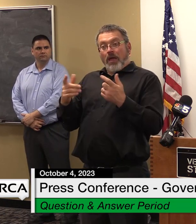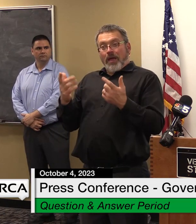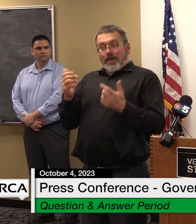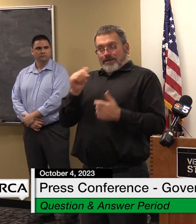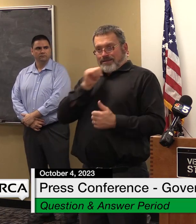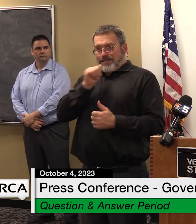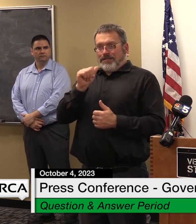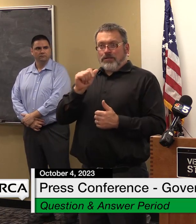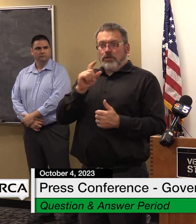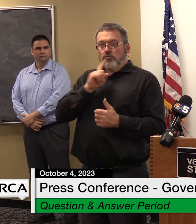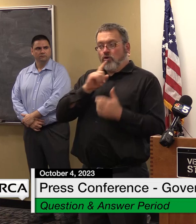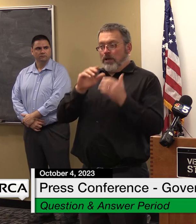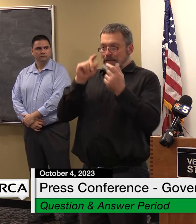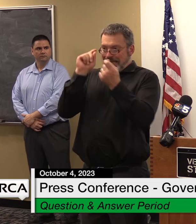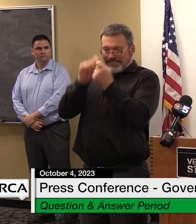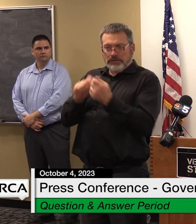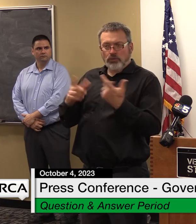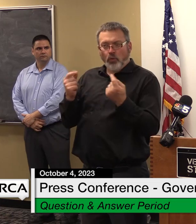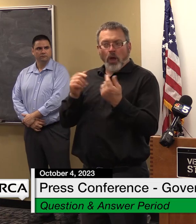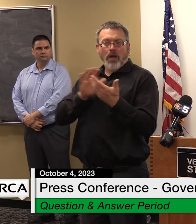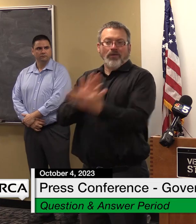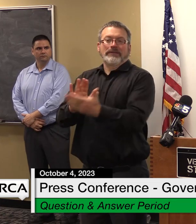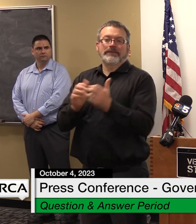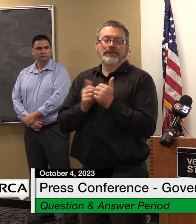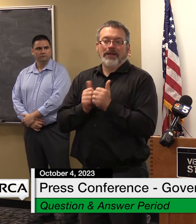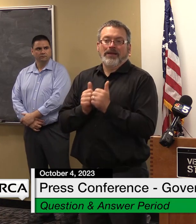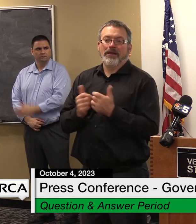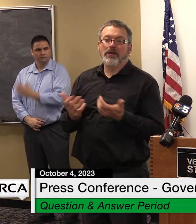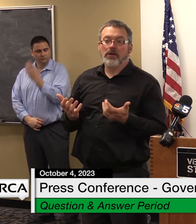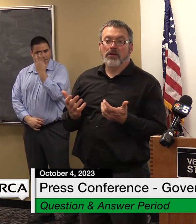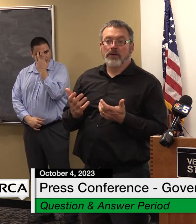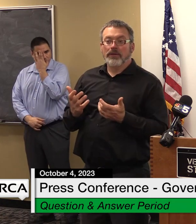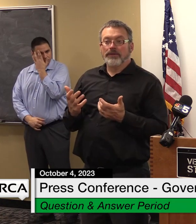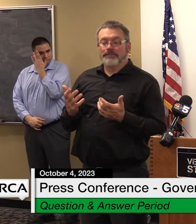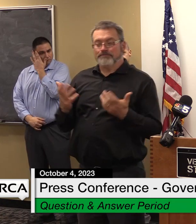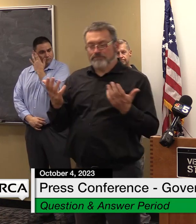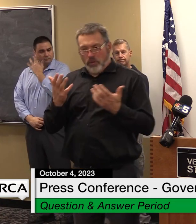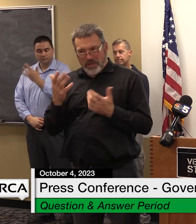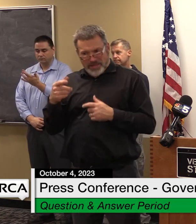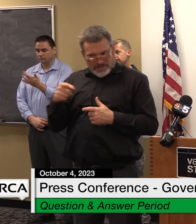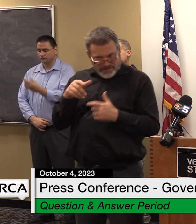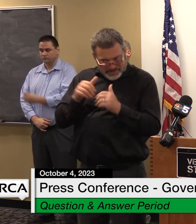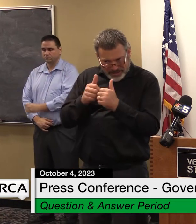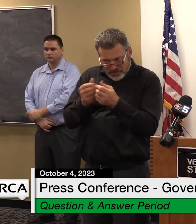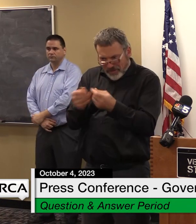the details of that and what is even being asked at this point.